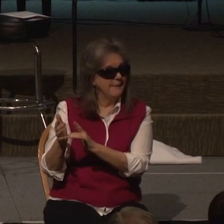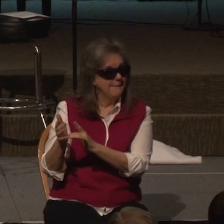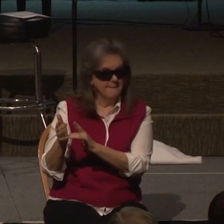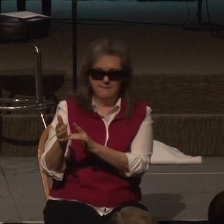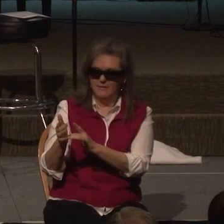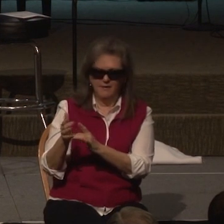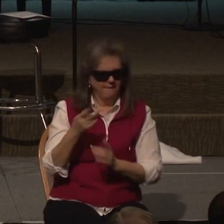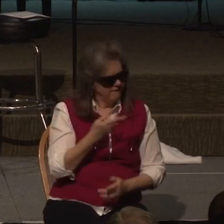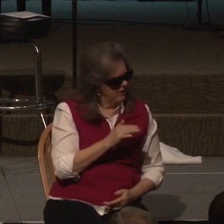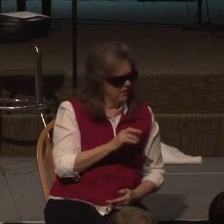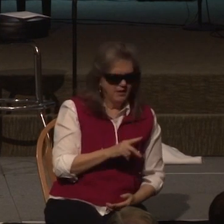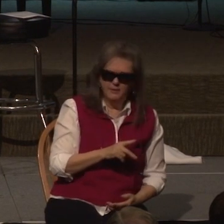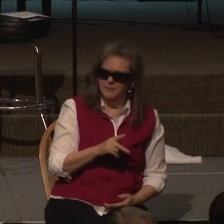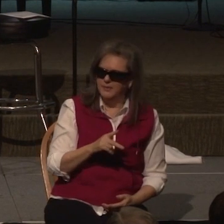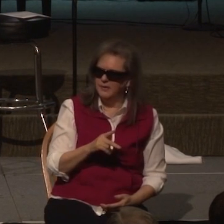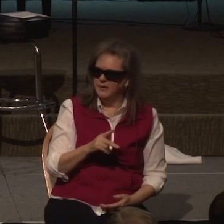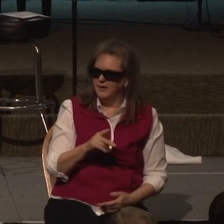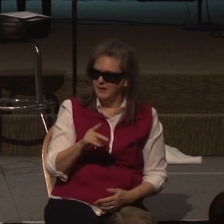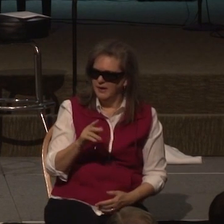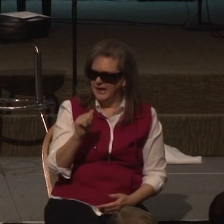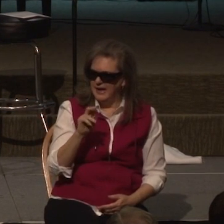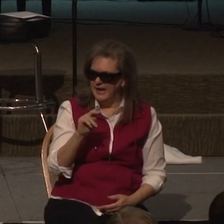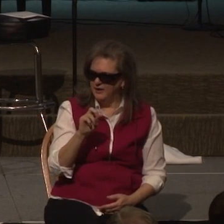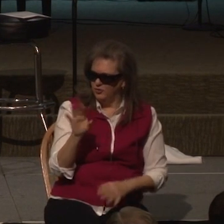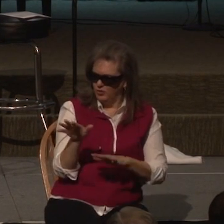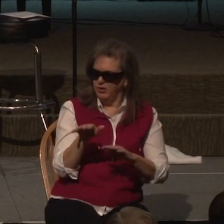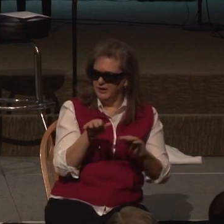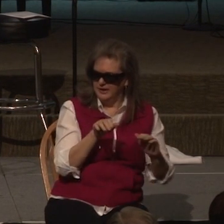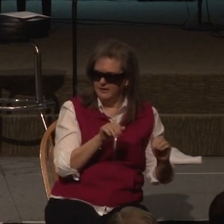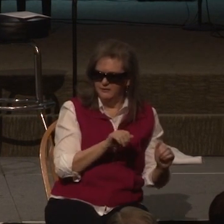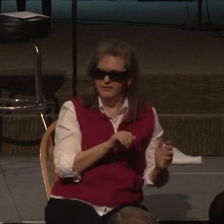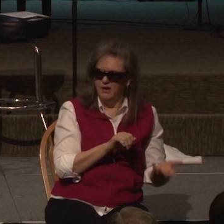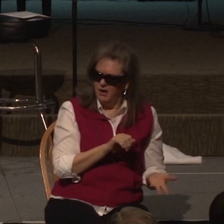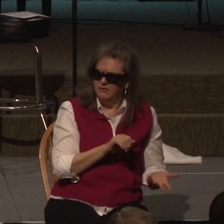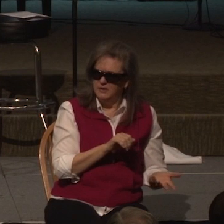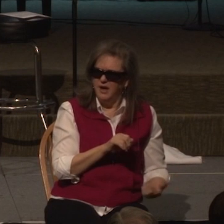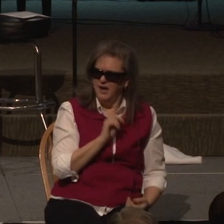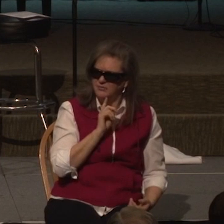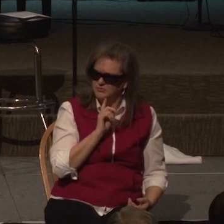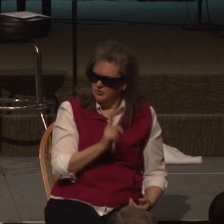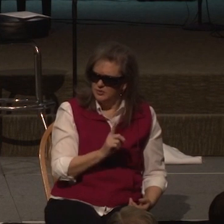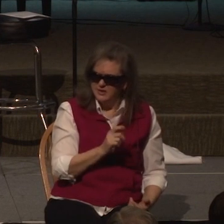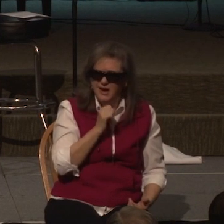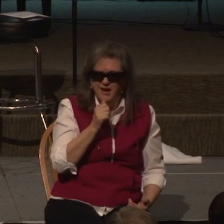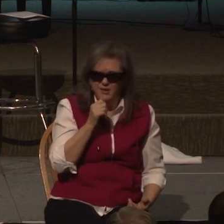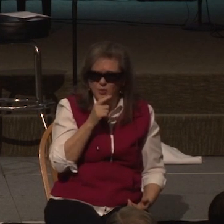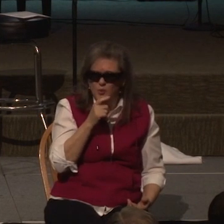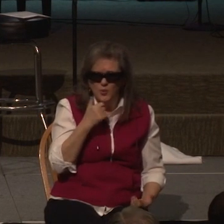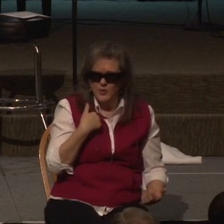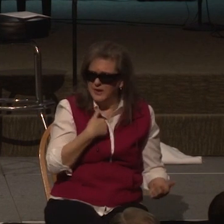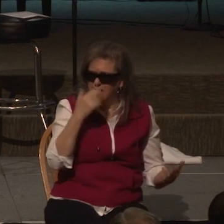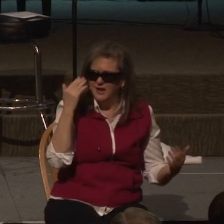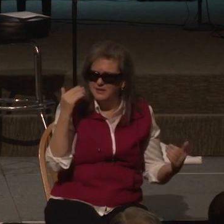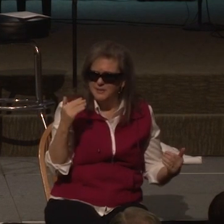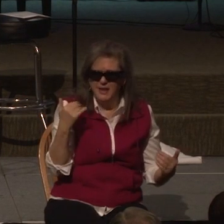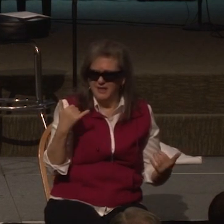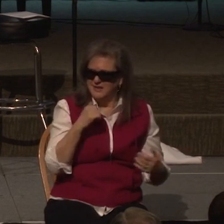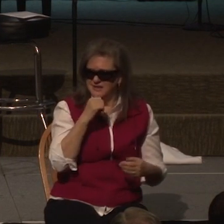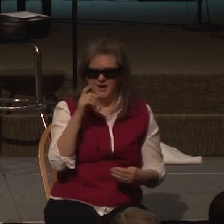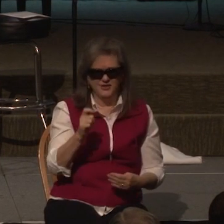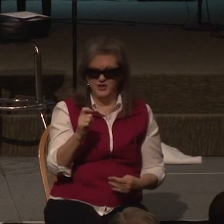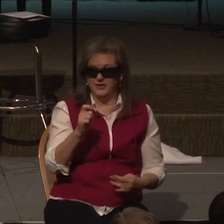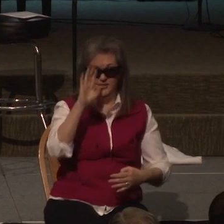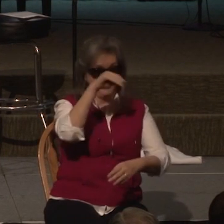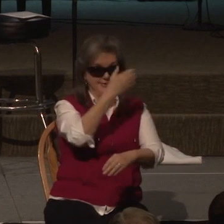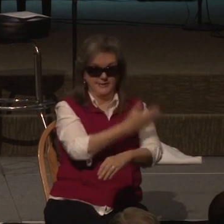And so Philip and Andrew, that they leave, convinced that, no, this isn't who we expected. This isn't just